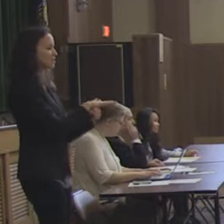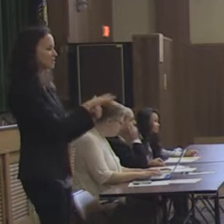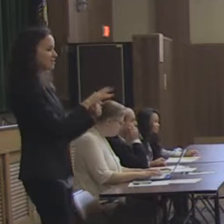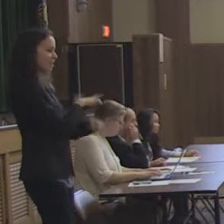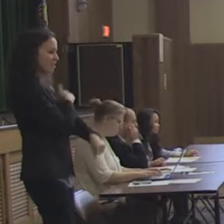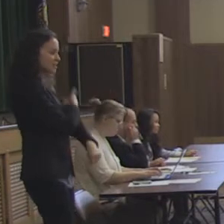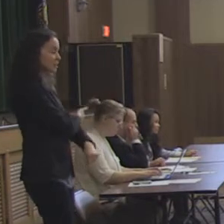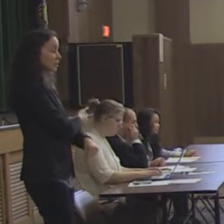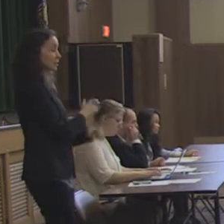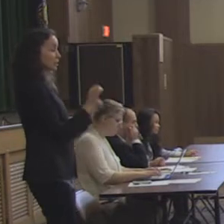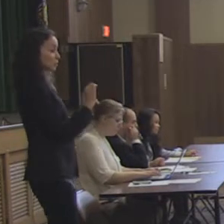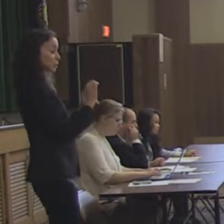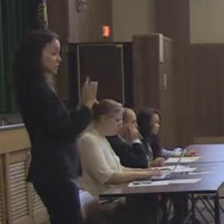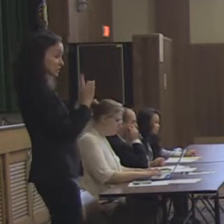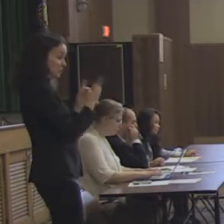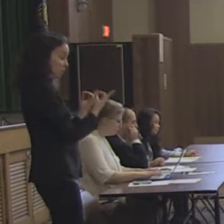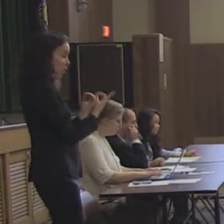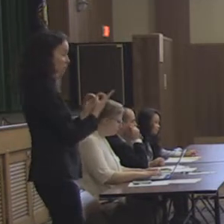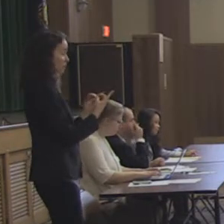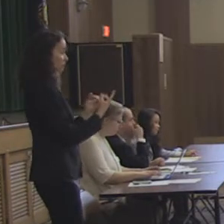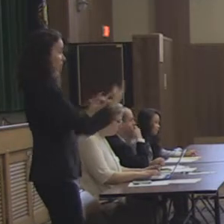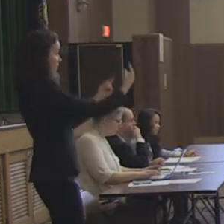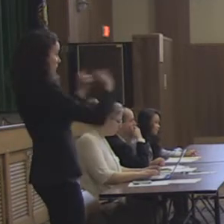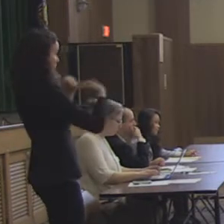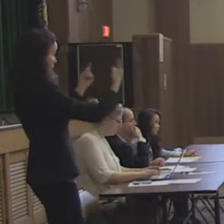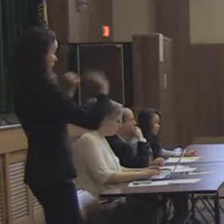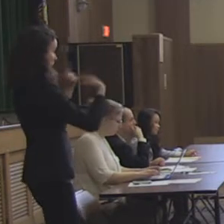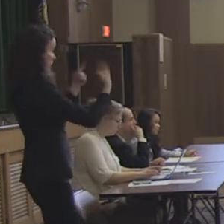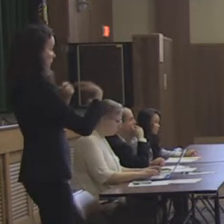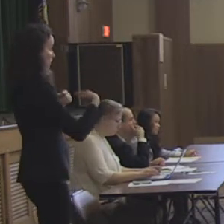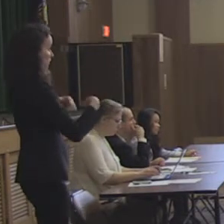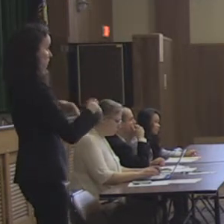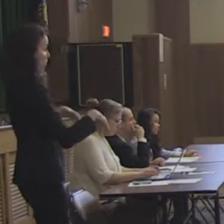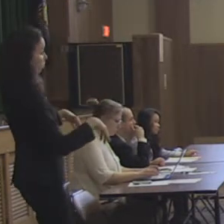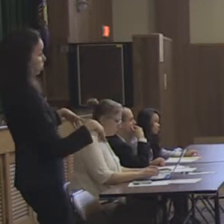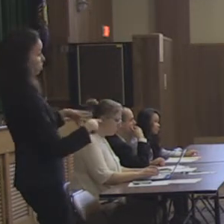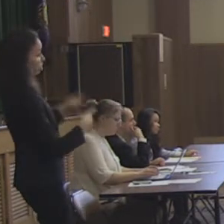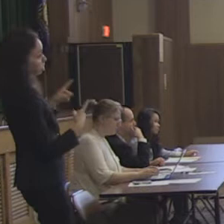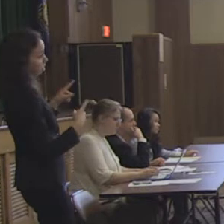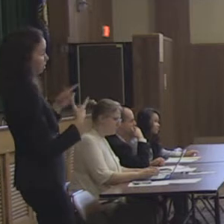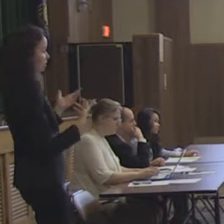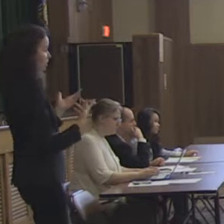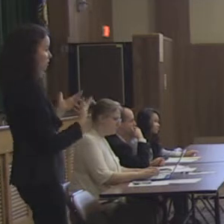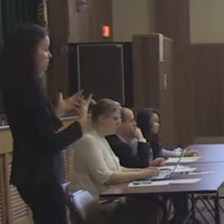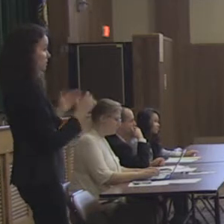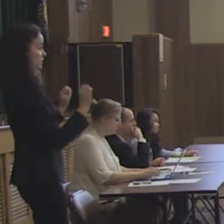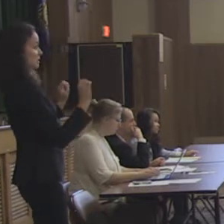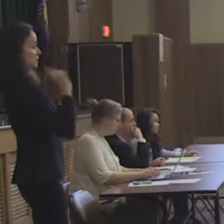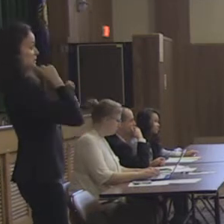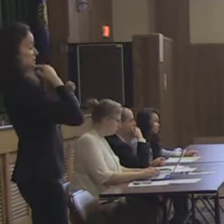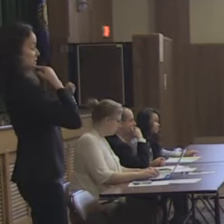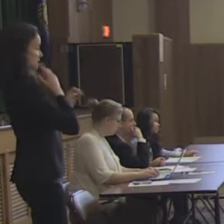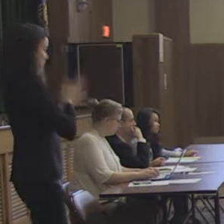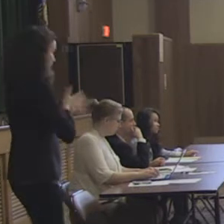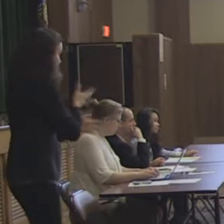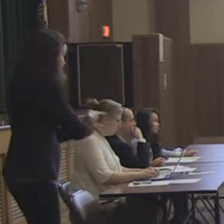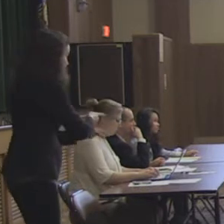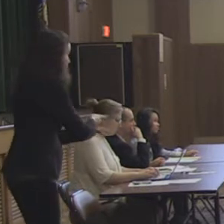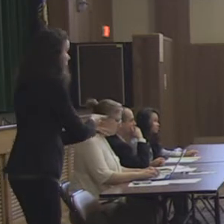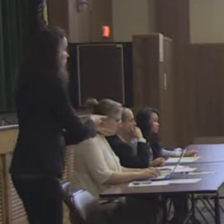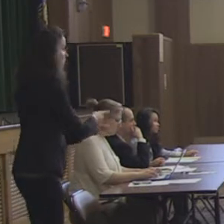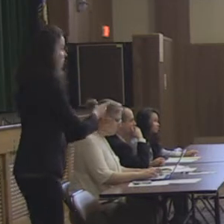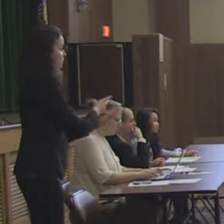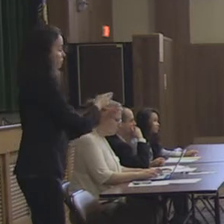emergency department where I see people coming in broken, needing emergency care, where we needed to send them to other